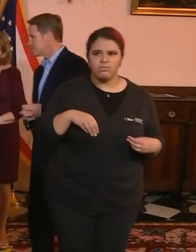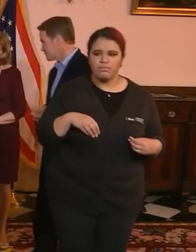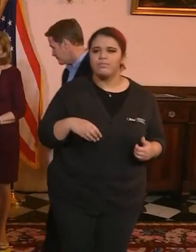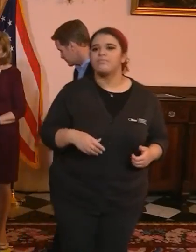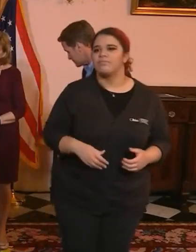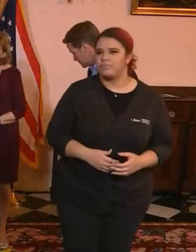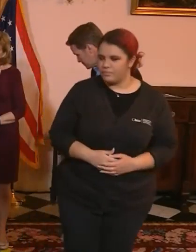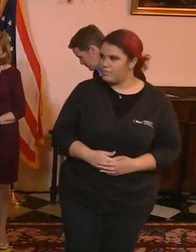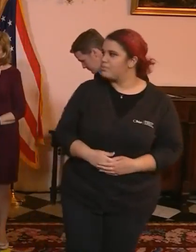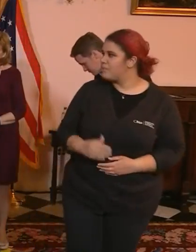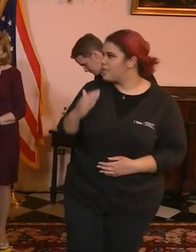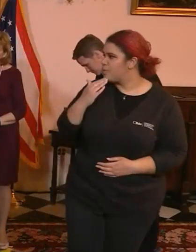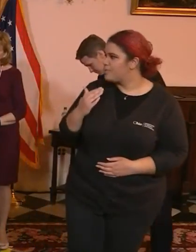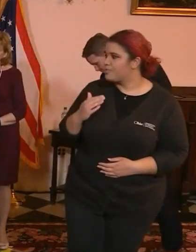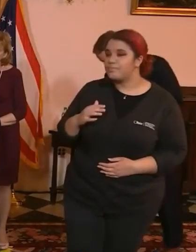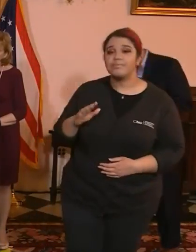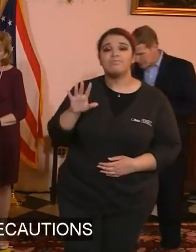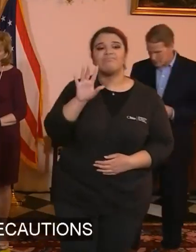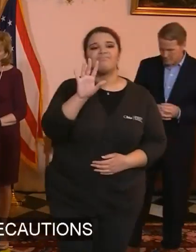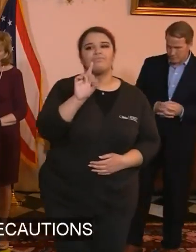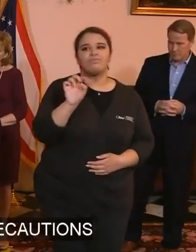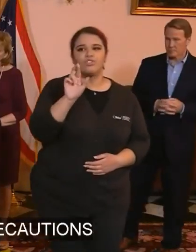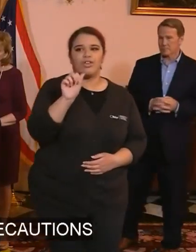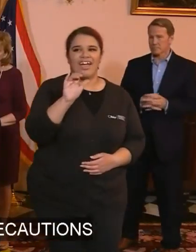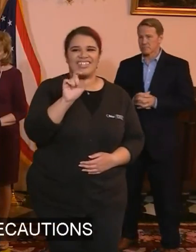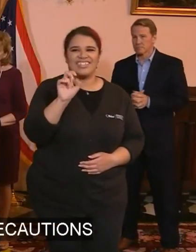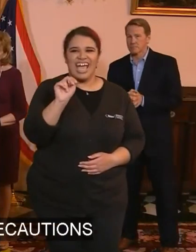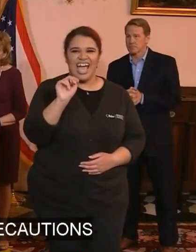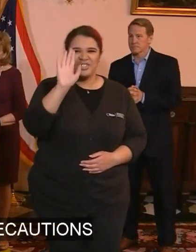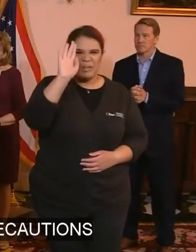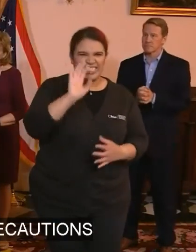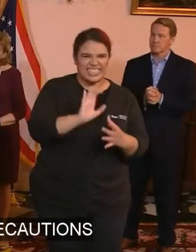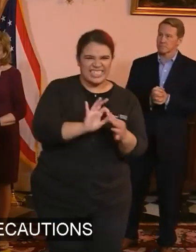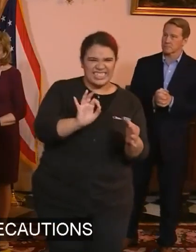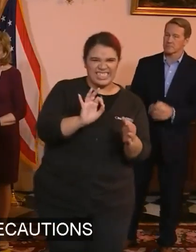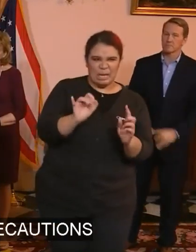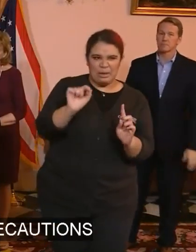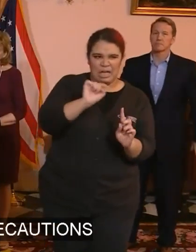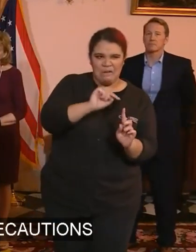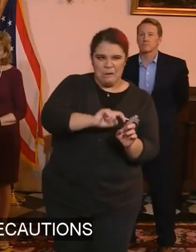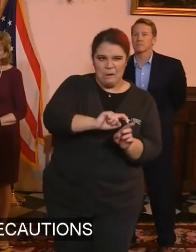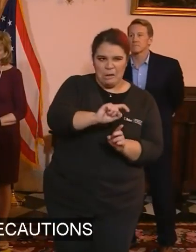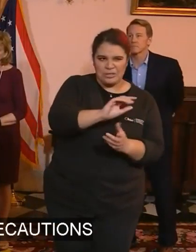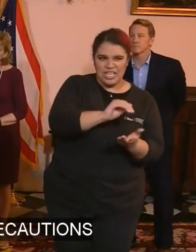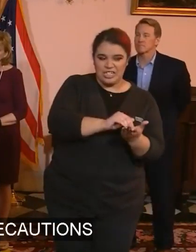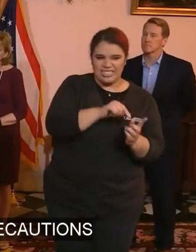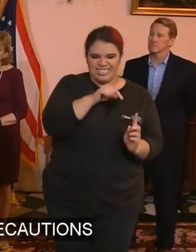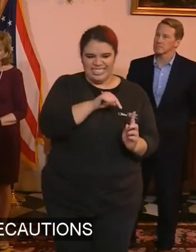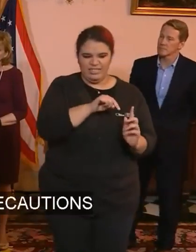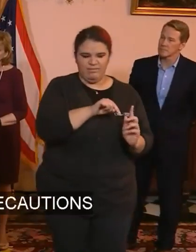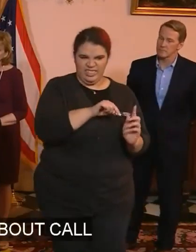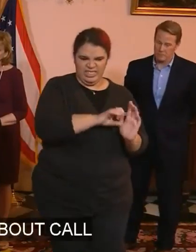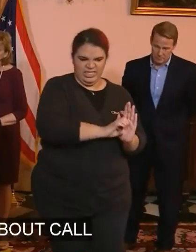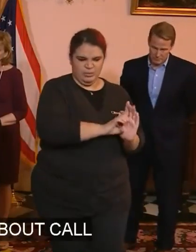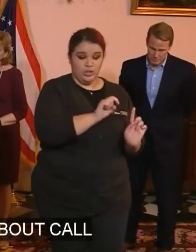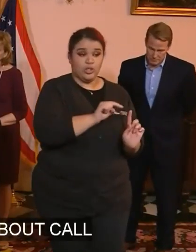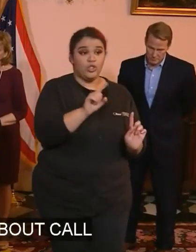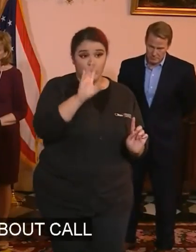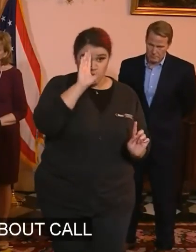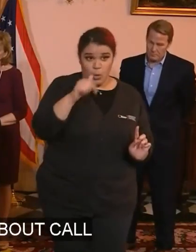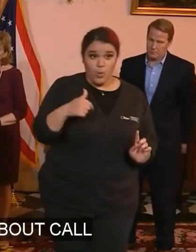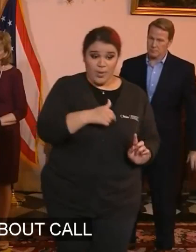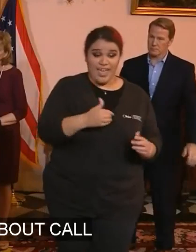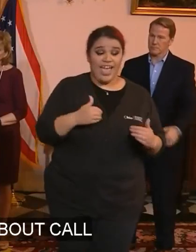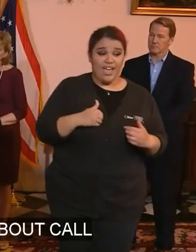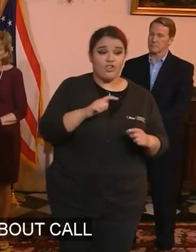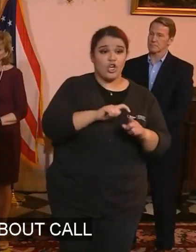both. And I just wanted to add a small thing, about call centers. As an example, we have our call center, and I